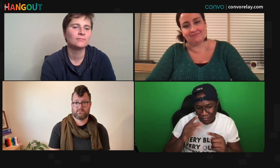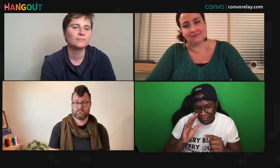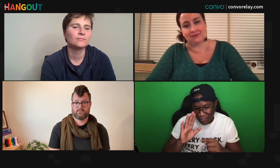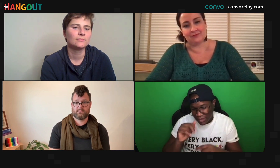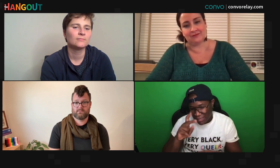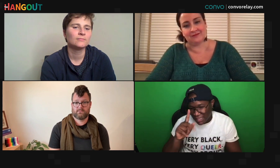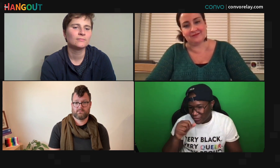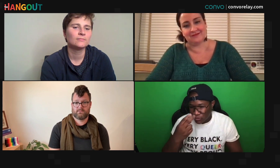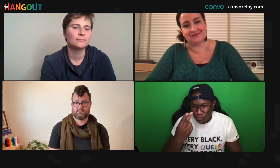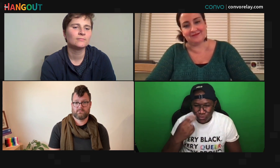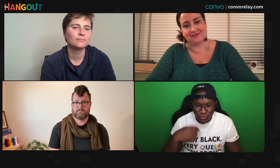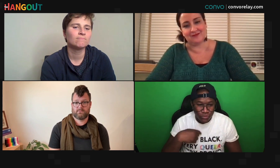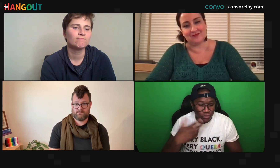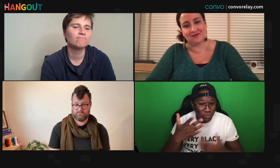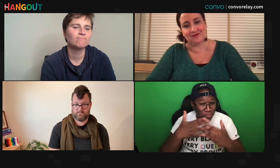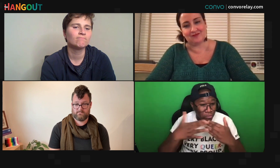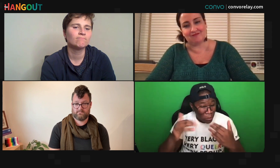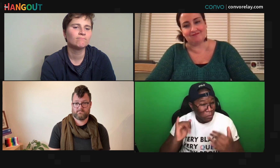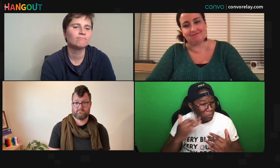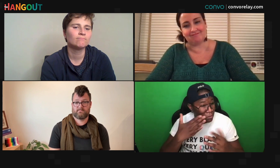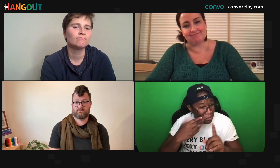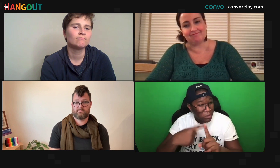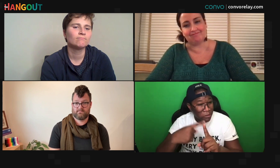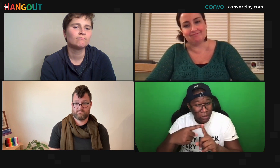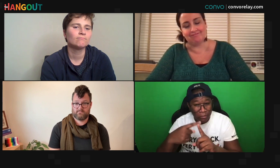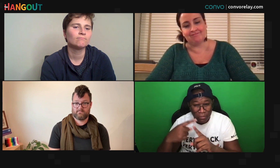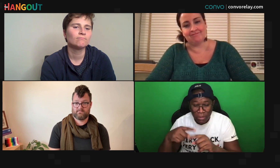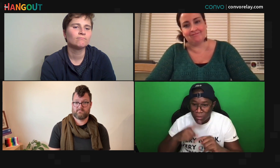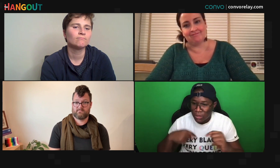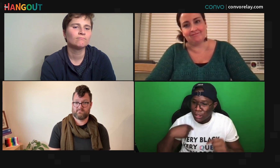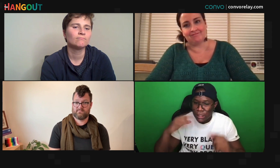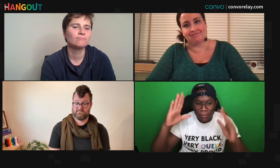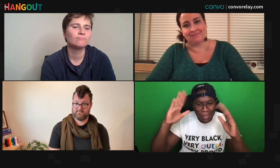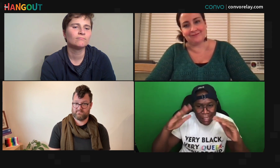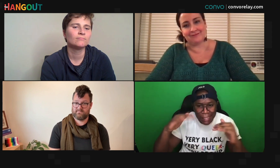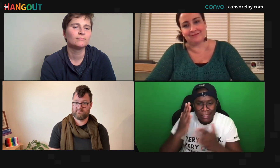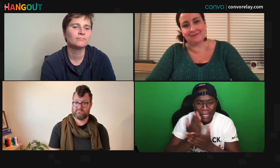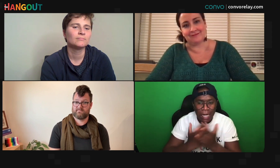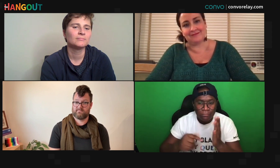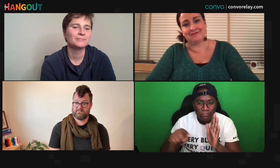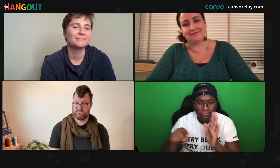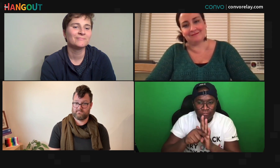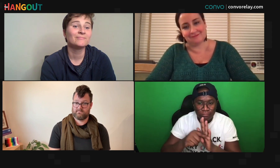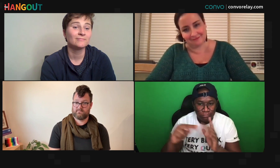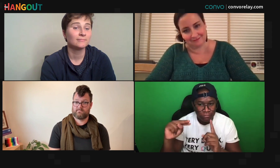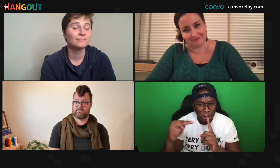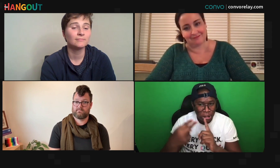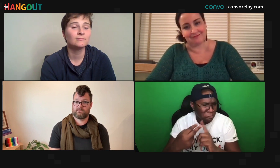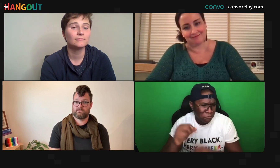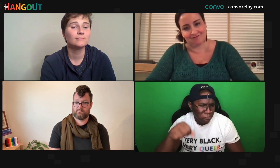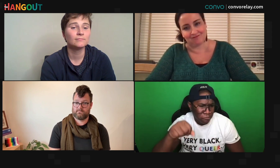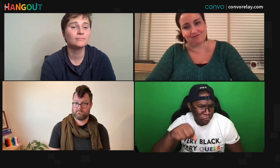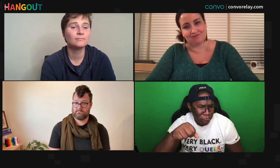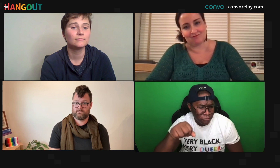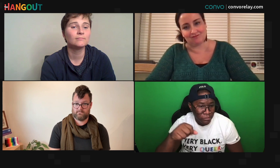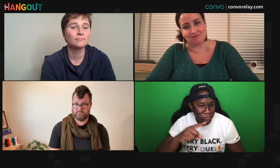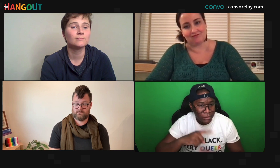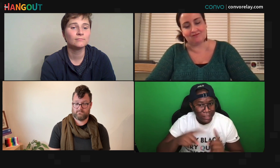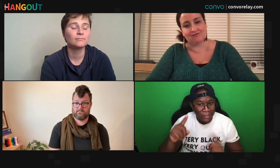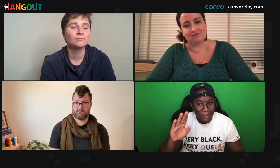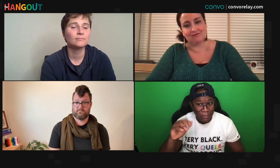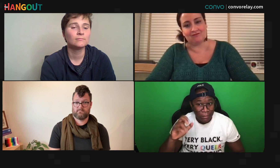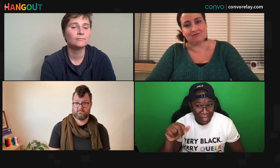do understand, Jonas and I have spoken about backlash, and I've gotten a lot of positive feedback, but I did